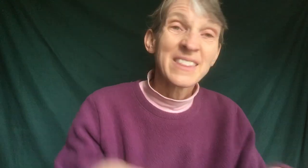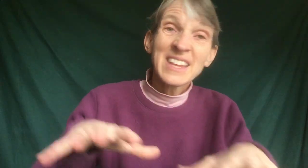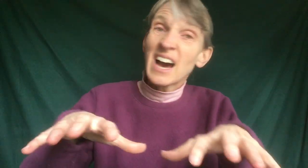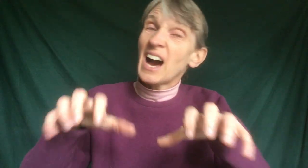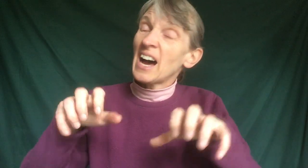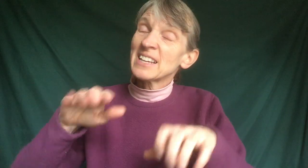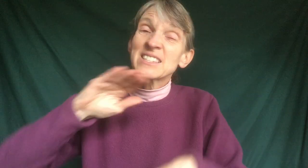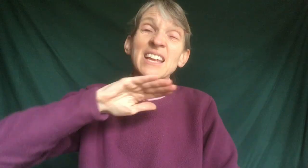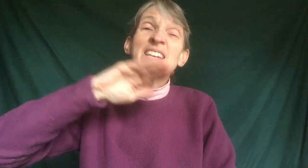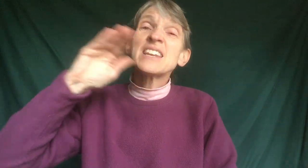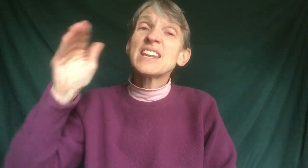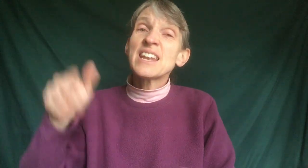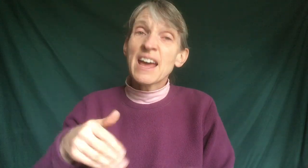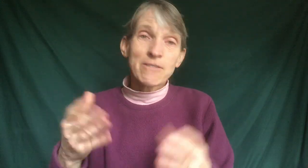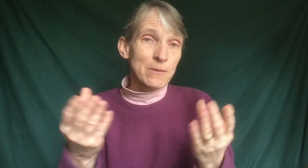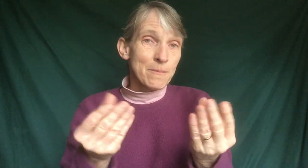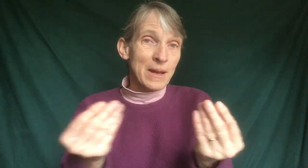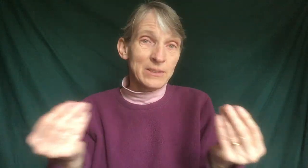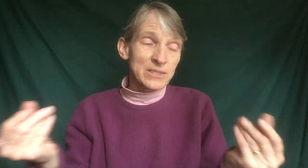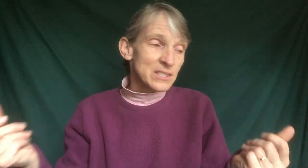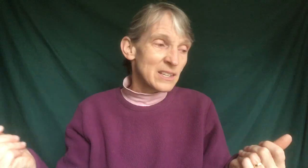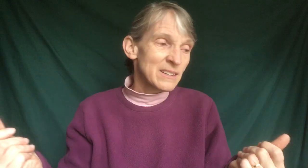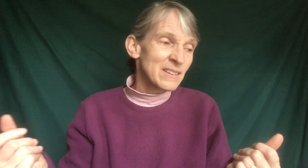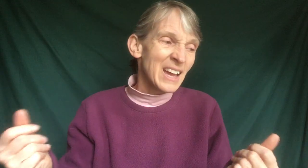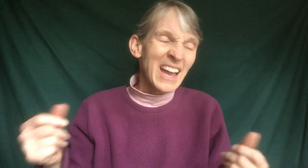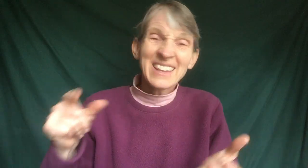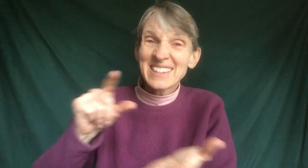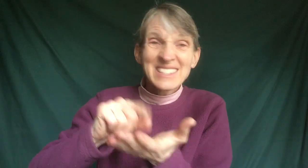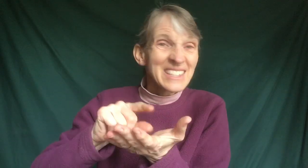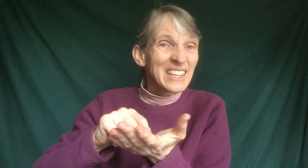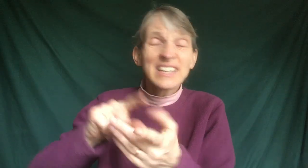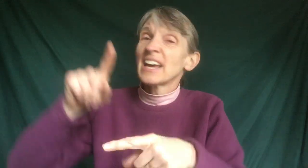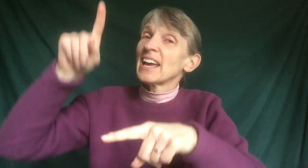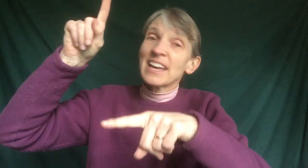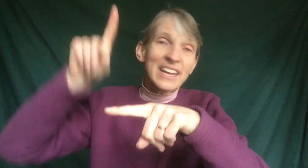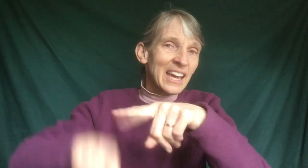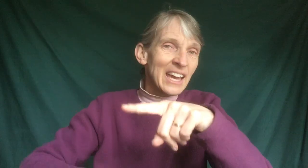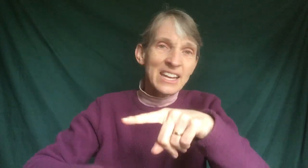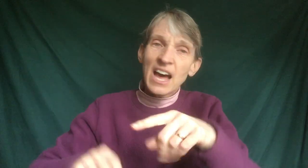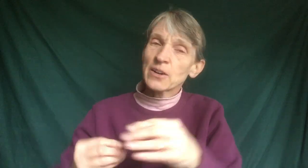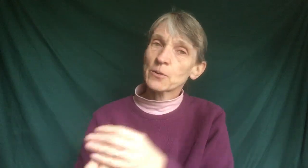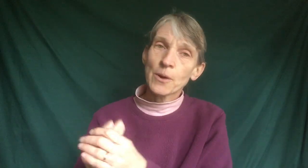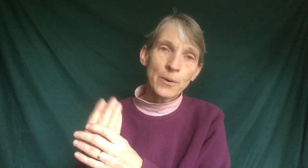The ice never melts, and the seed cannot grow.